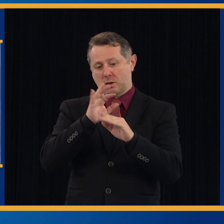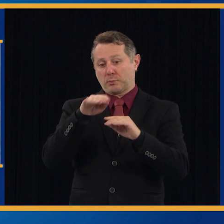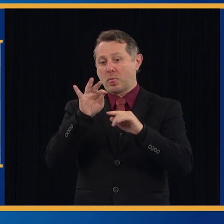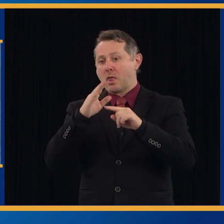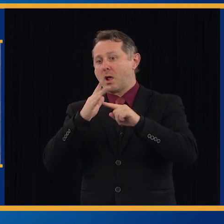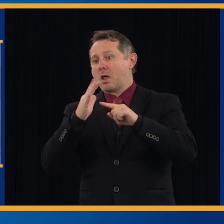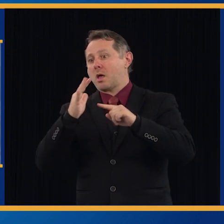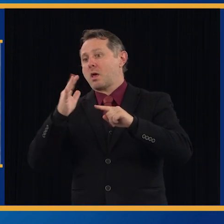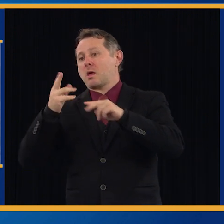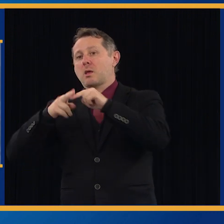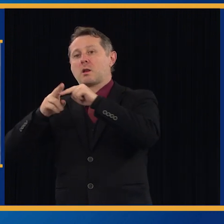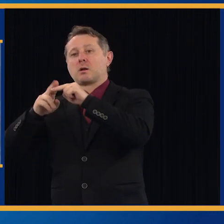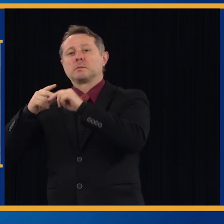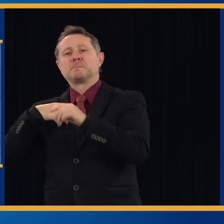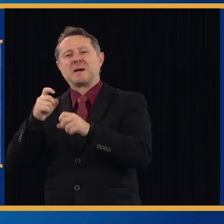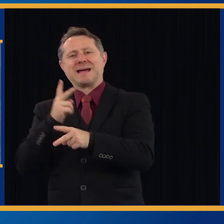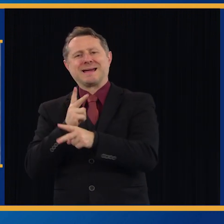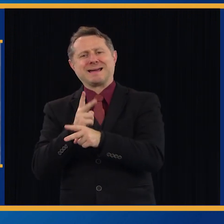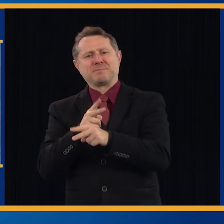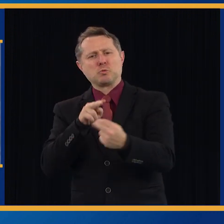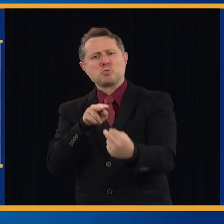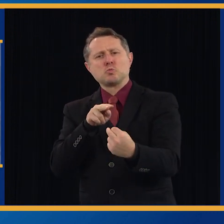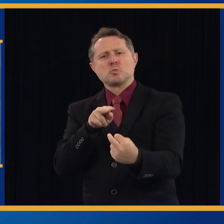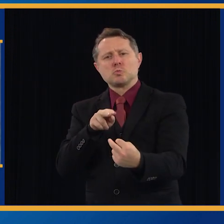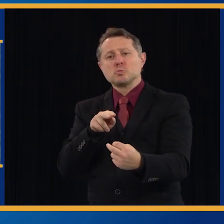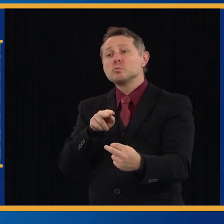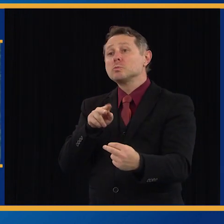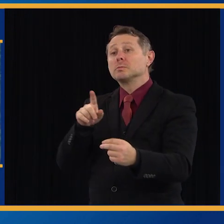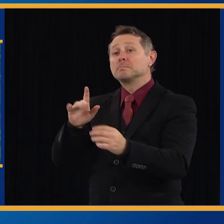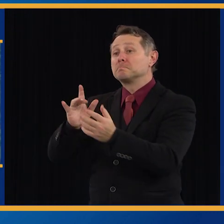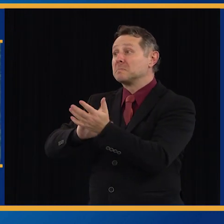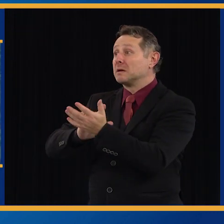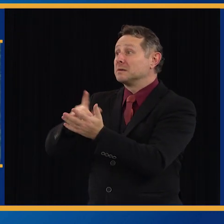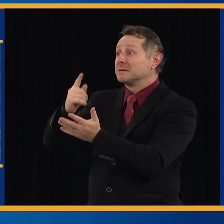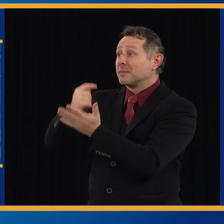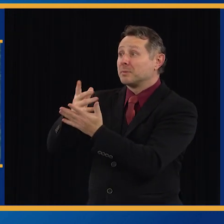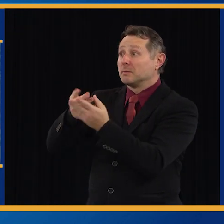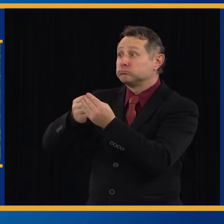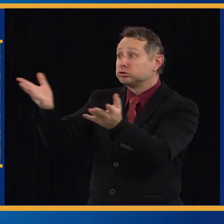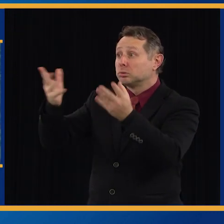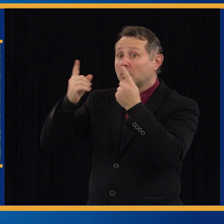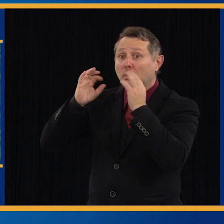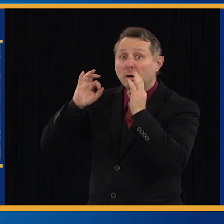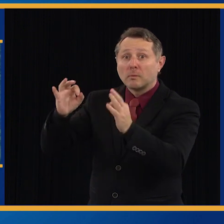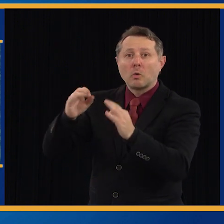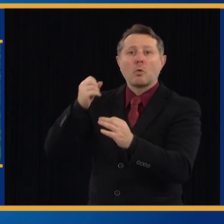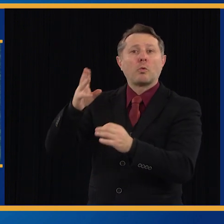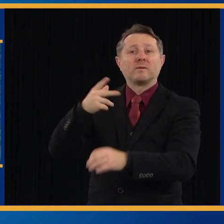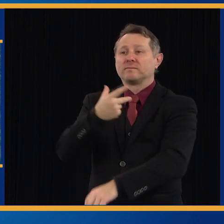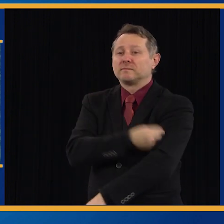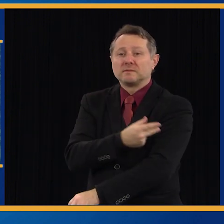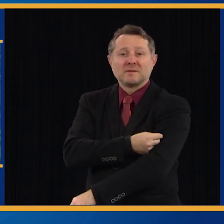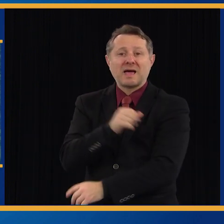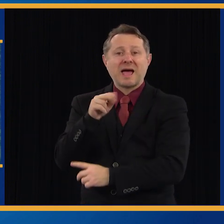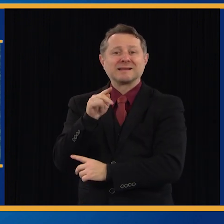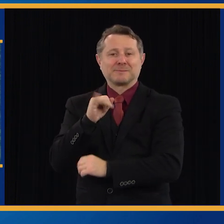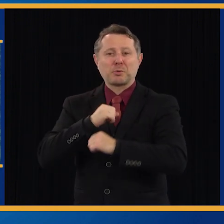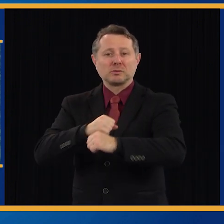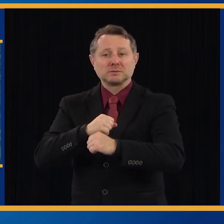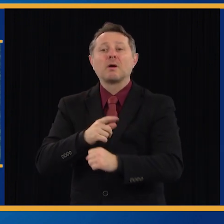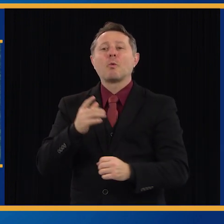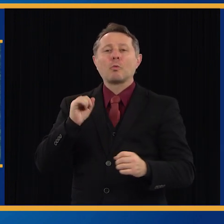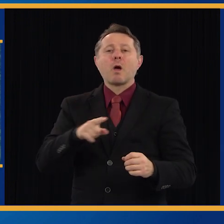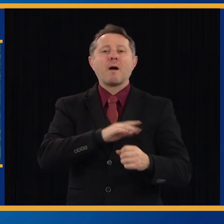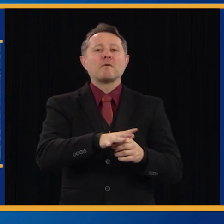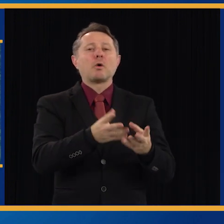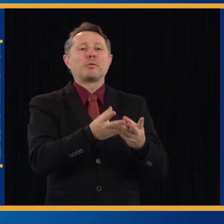this until we have a medical treatment or we have a vaccine. That's when this is really over. In the meantime, I say again to my local